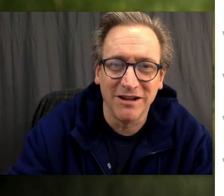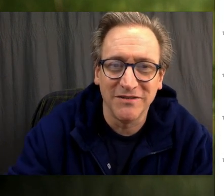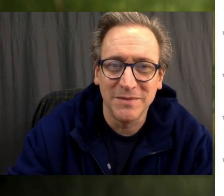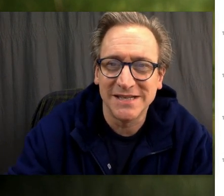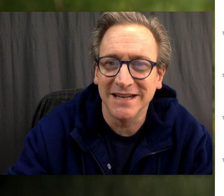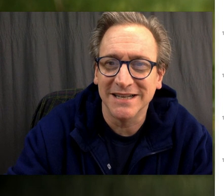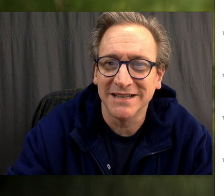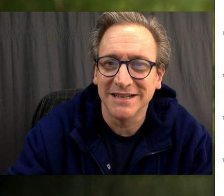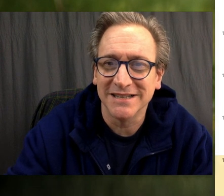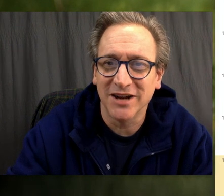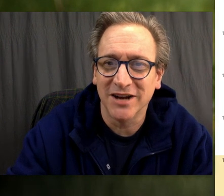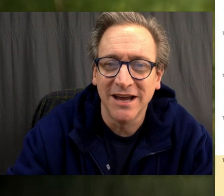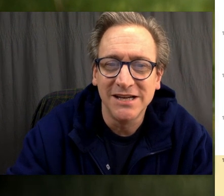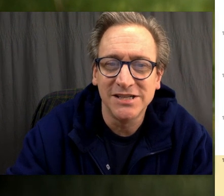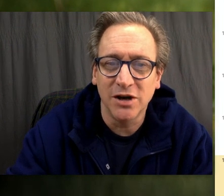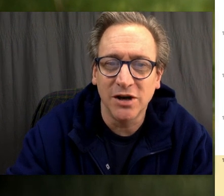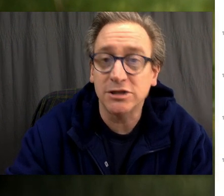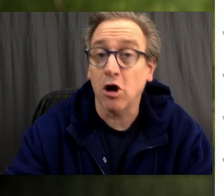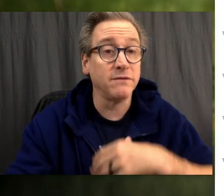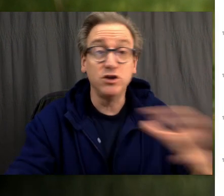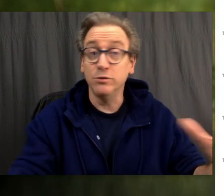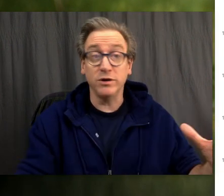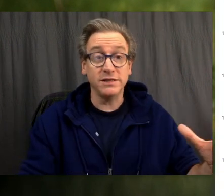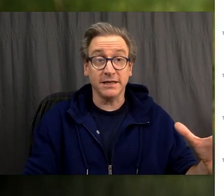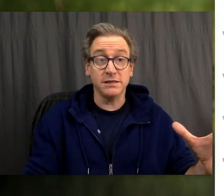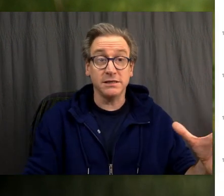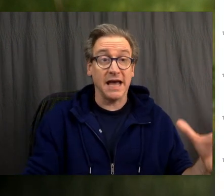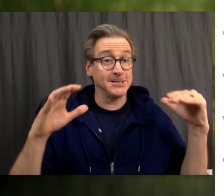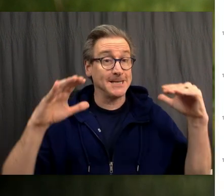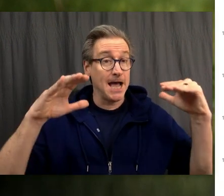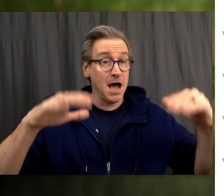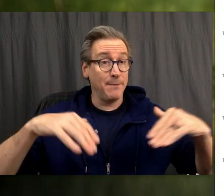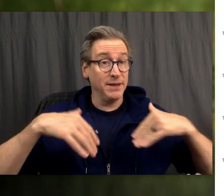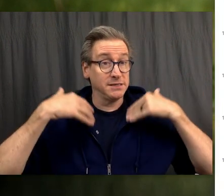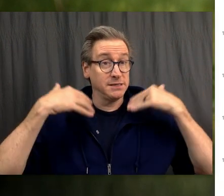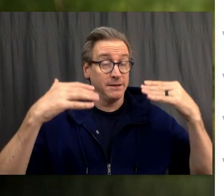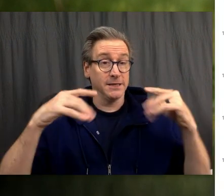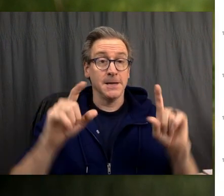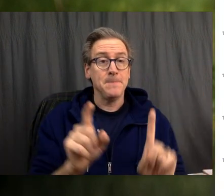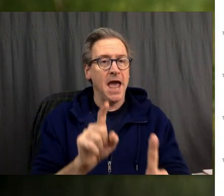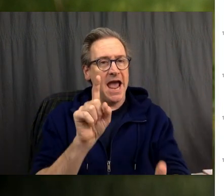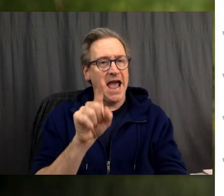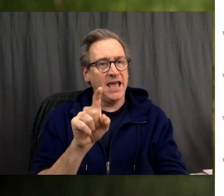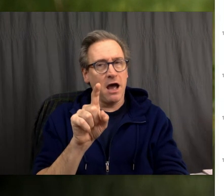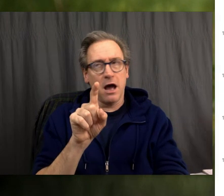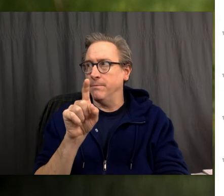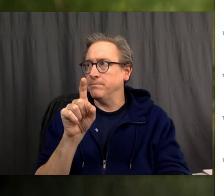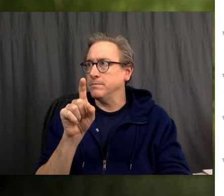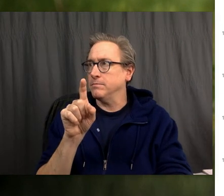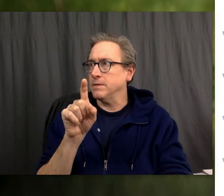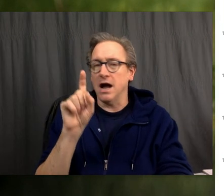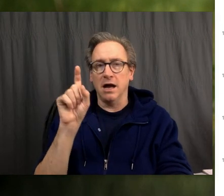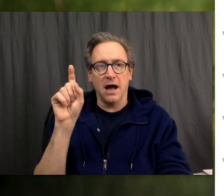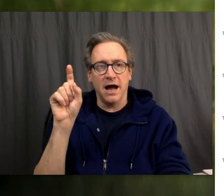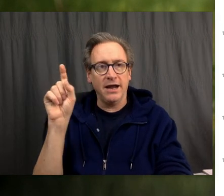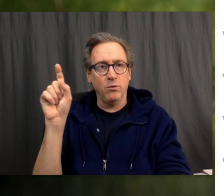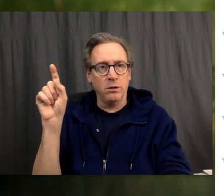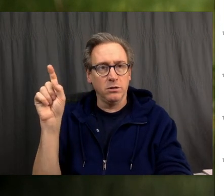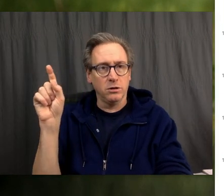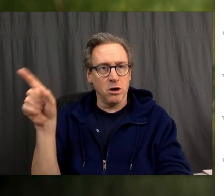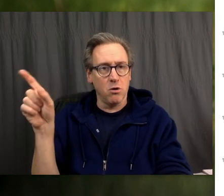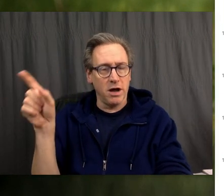All of the mistakes of this. Okay, so that's all of 2.6, and it's just hobbies and things. And